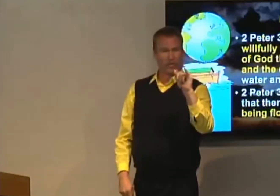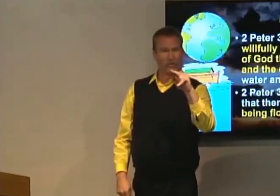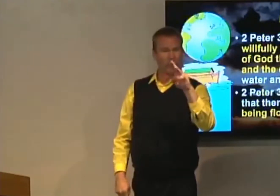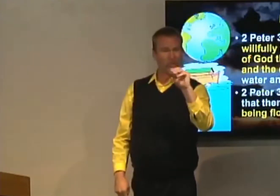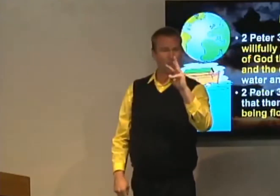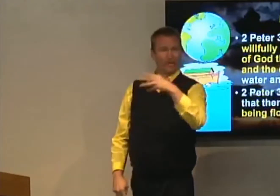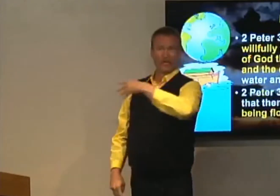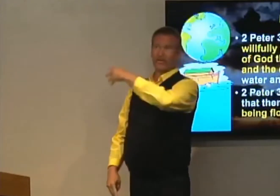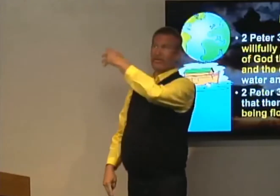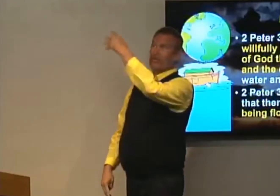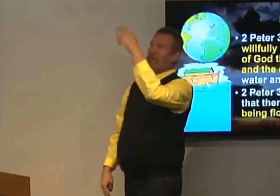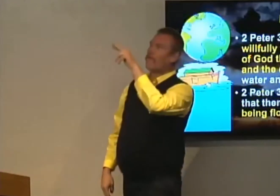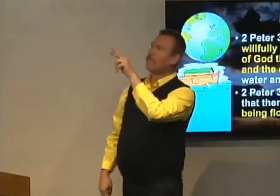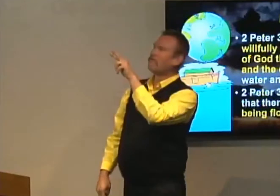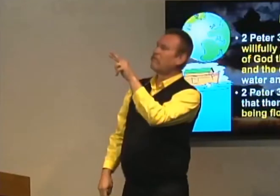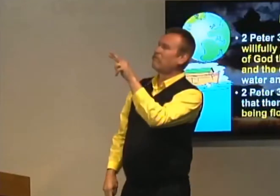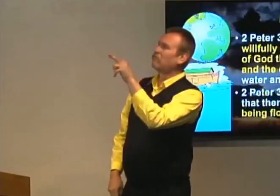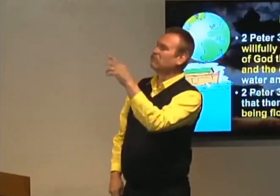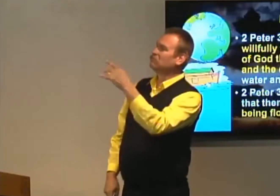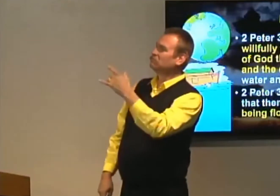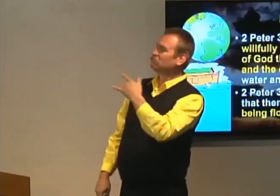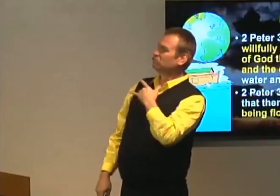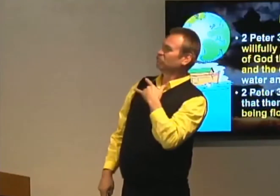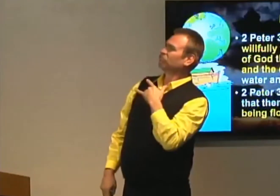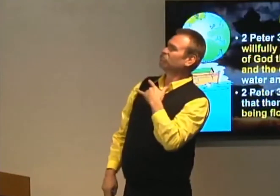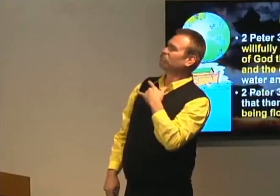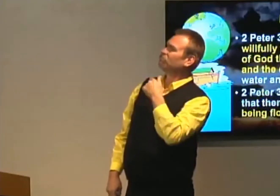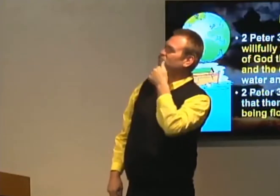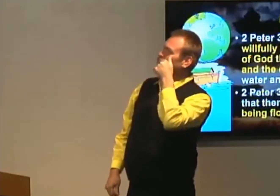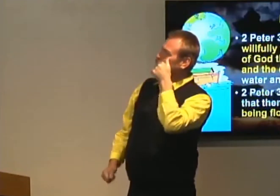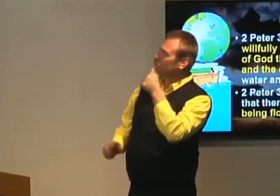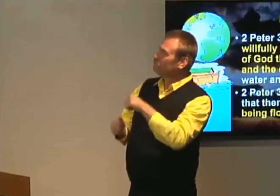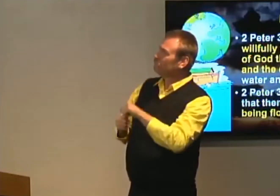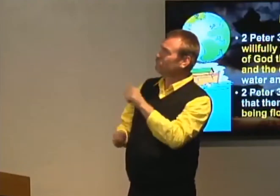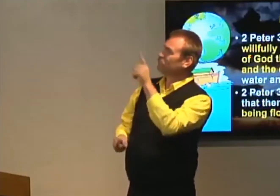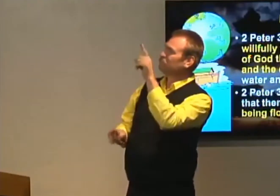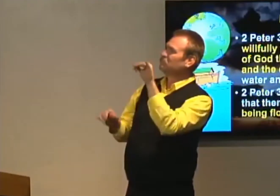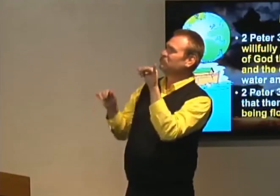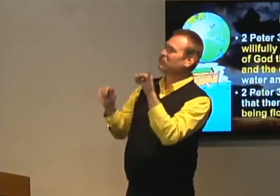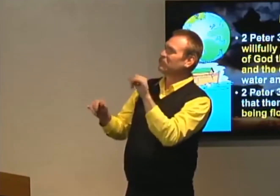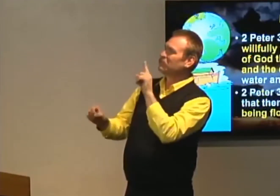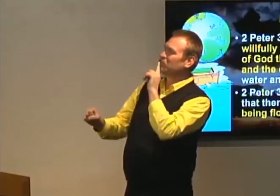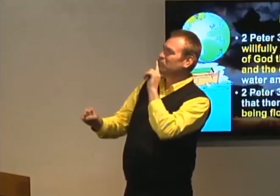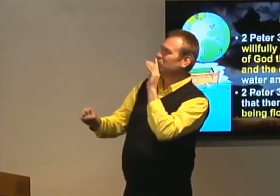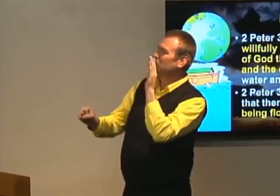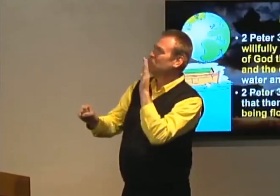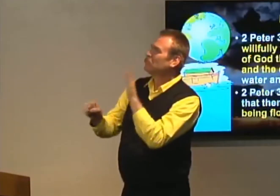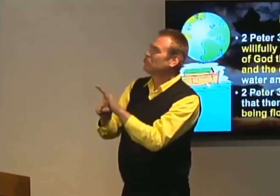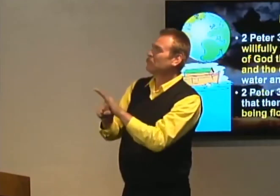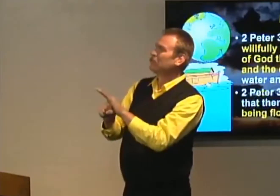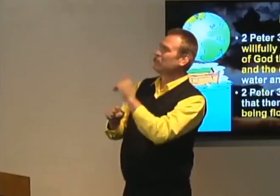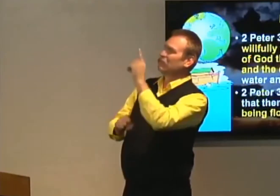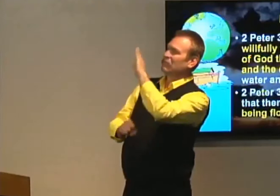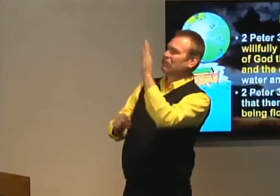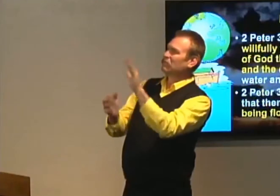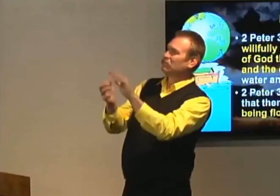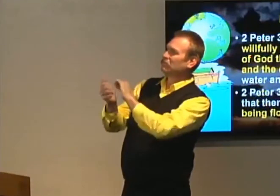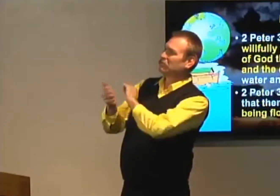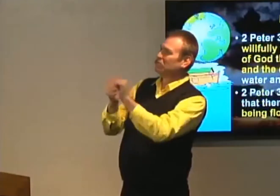forget. And God gave the rainbow, and that is a promise that God has given us,